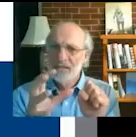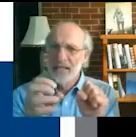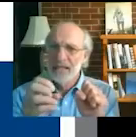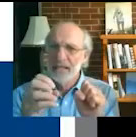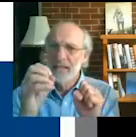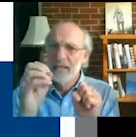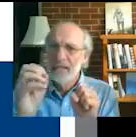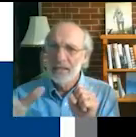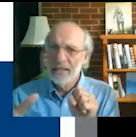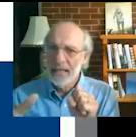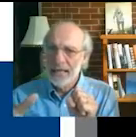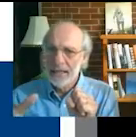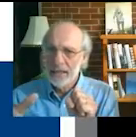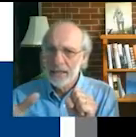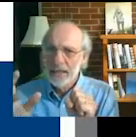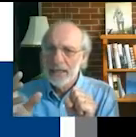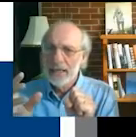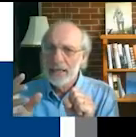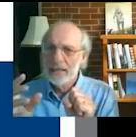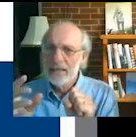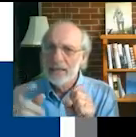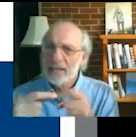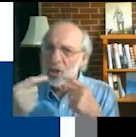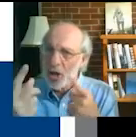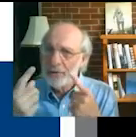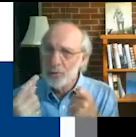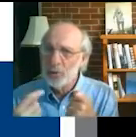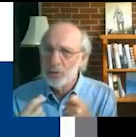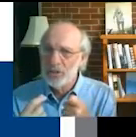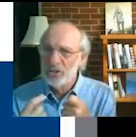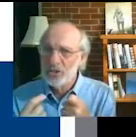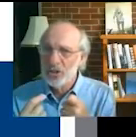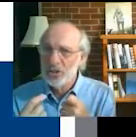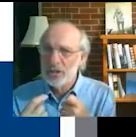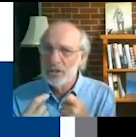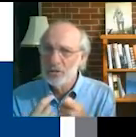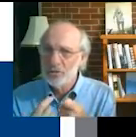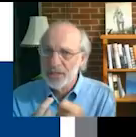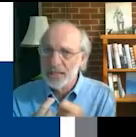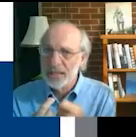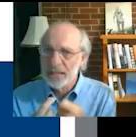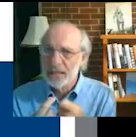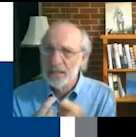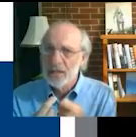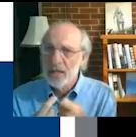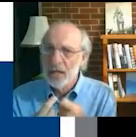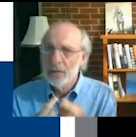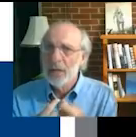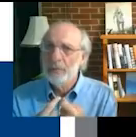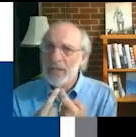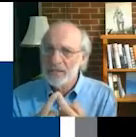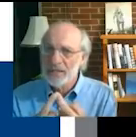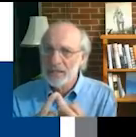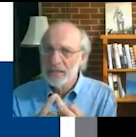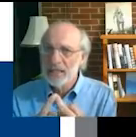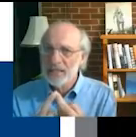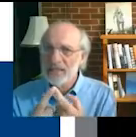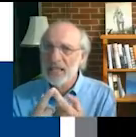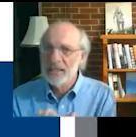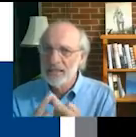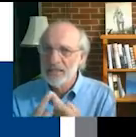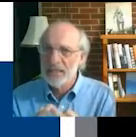they say it, they get it. And that's often where we start in training